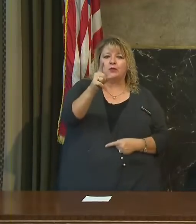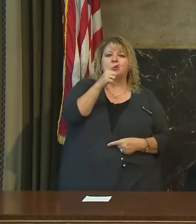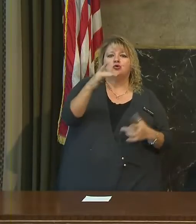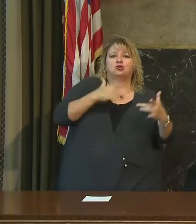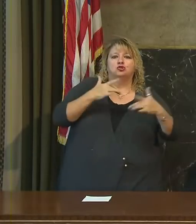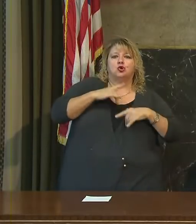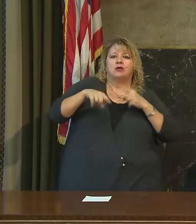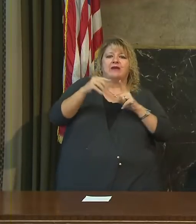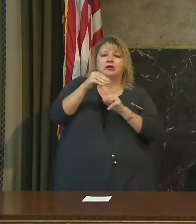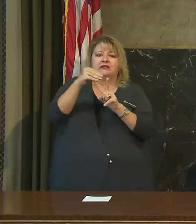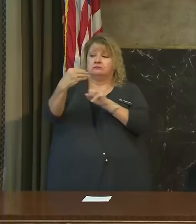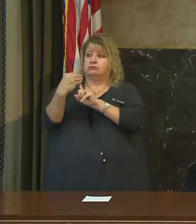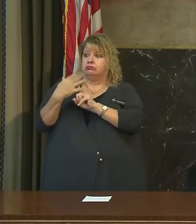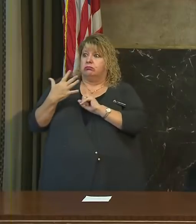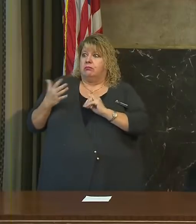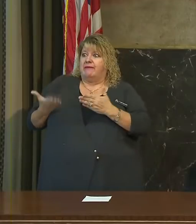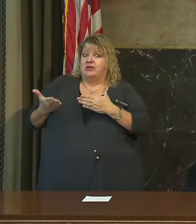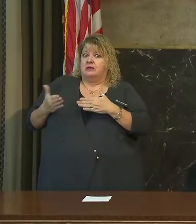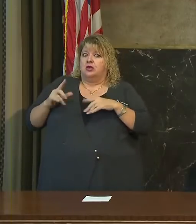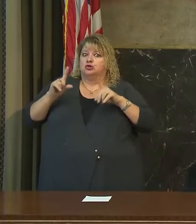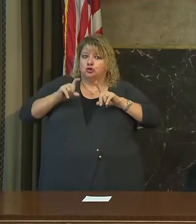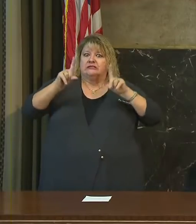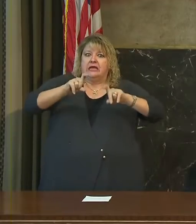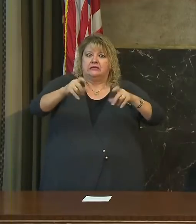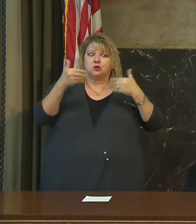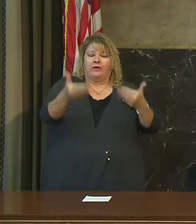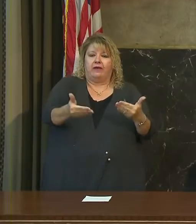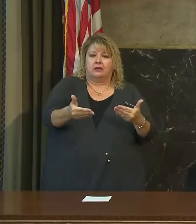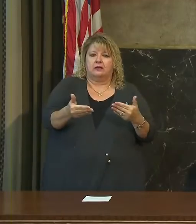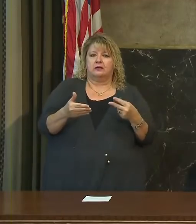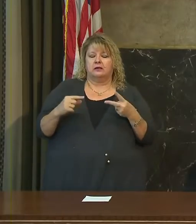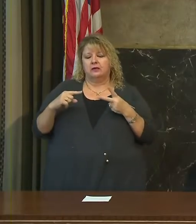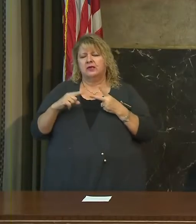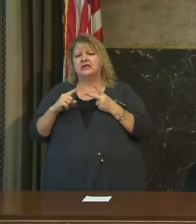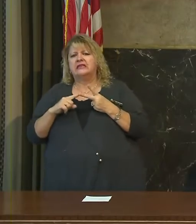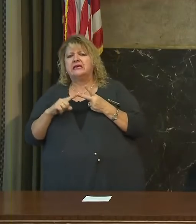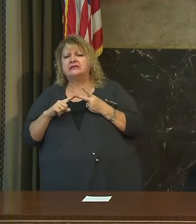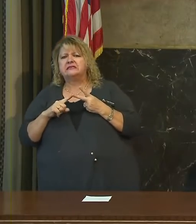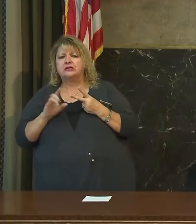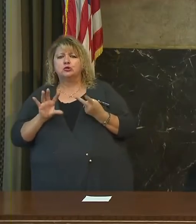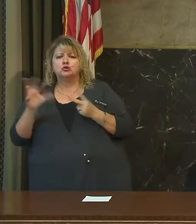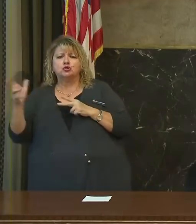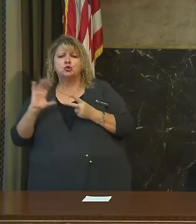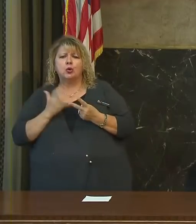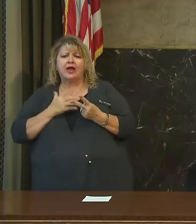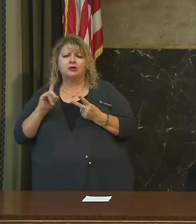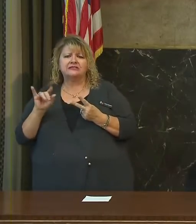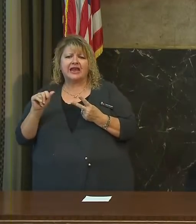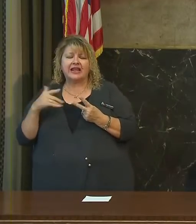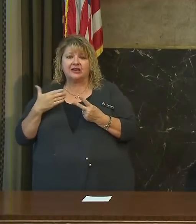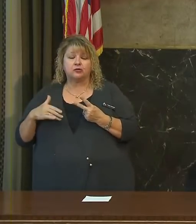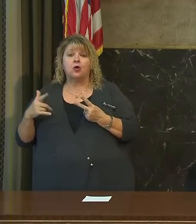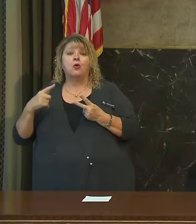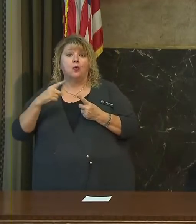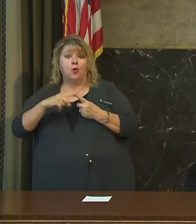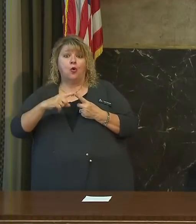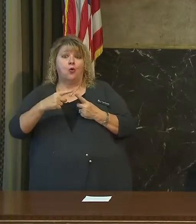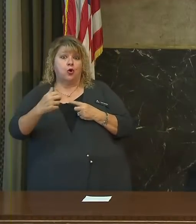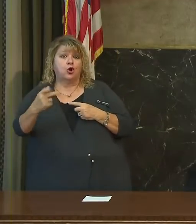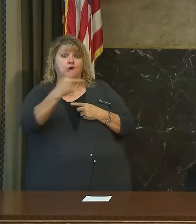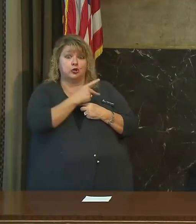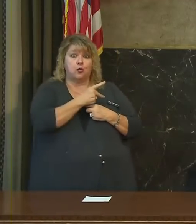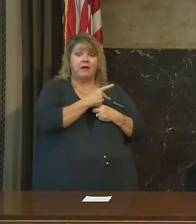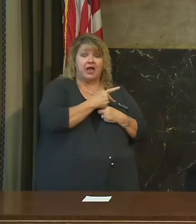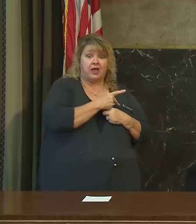concerned about an exposure should be tested. And I think that's probably, we'll take that back, Melinda, and double down